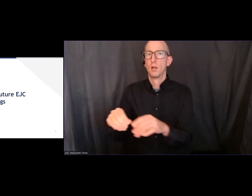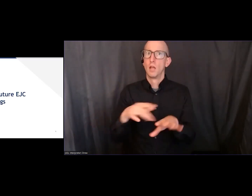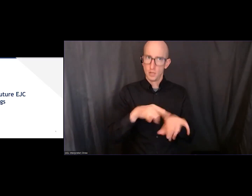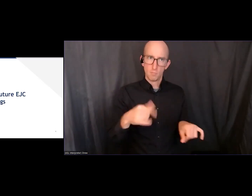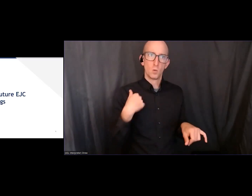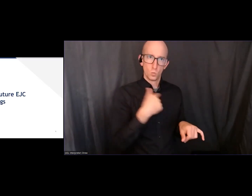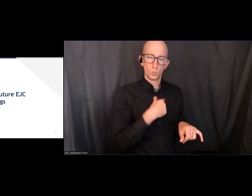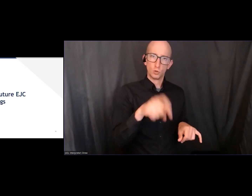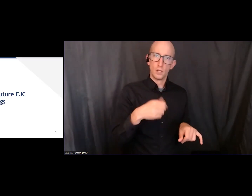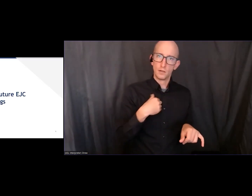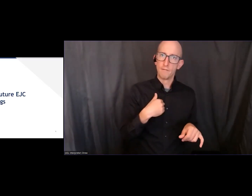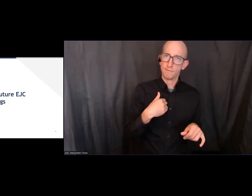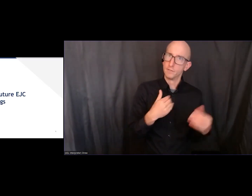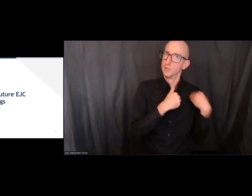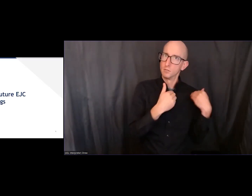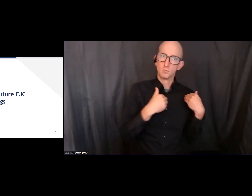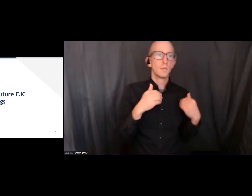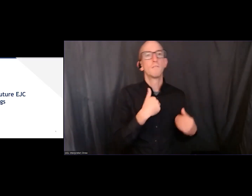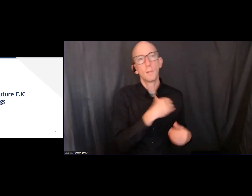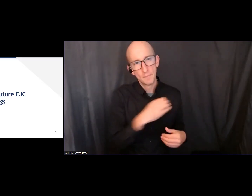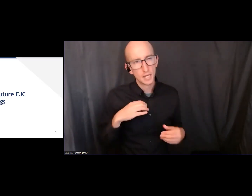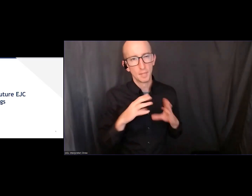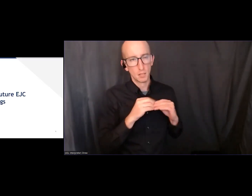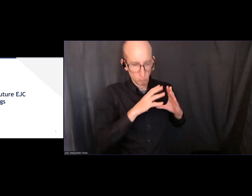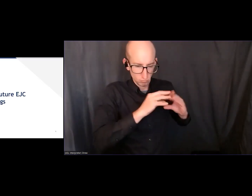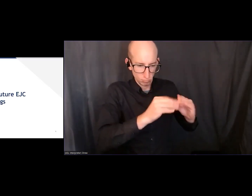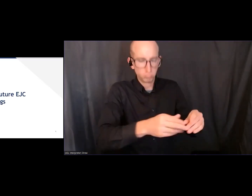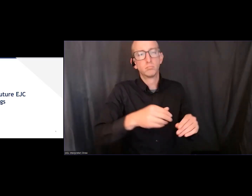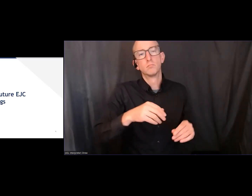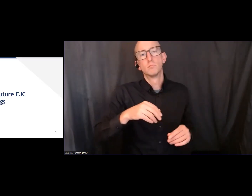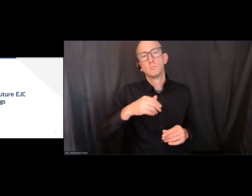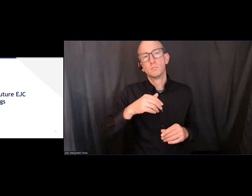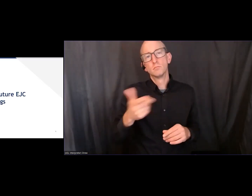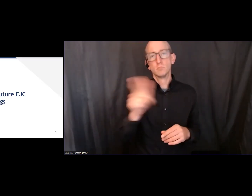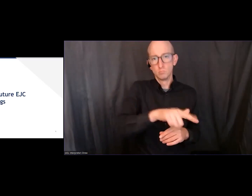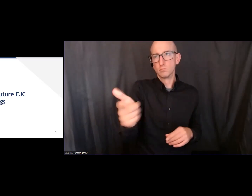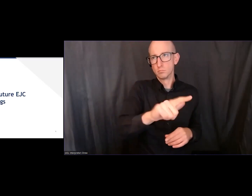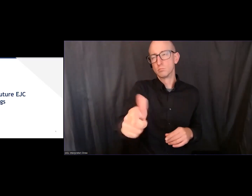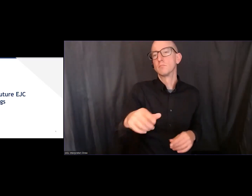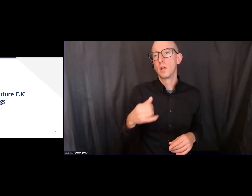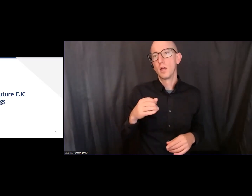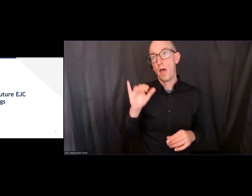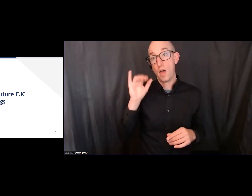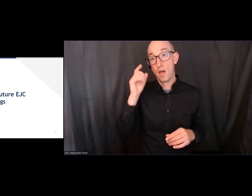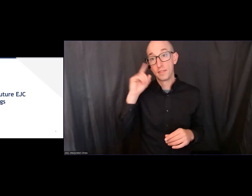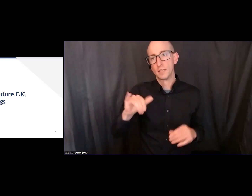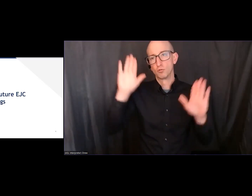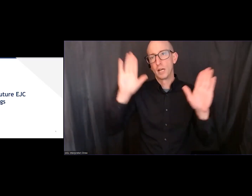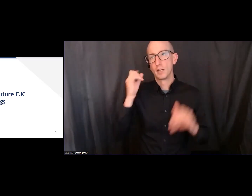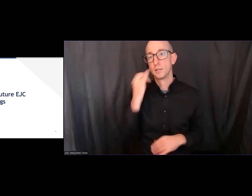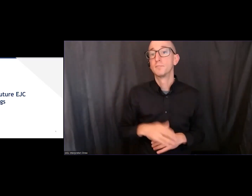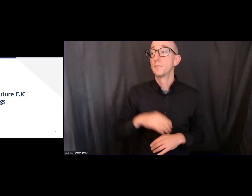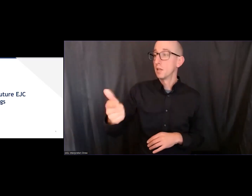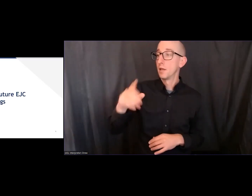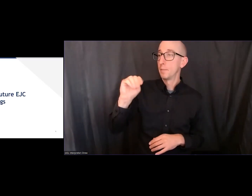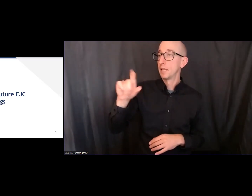committee meetings in between. I think that's a great idea. Thank you. Melissa and then Sophia. Sophia was